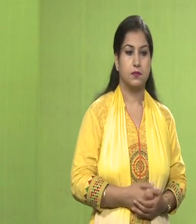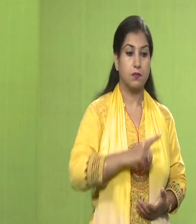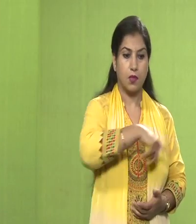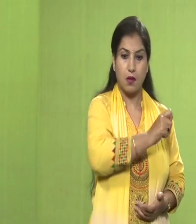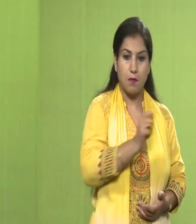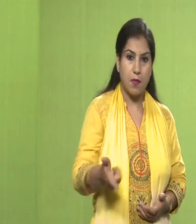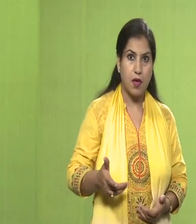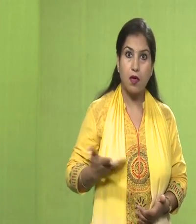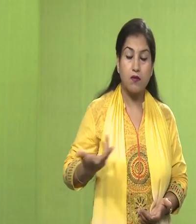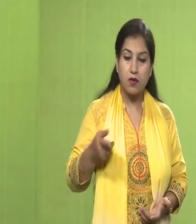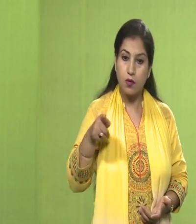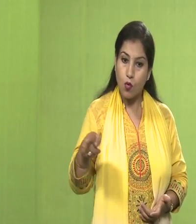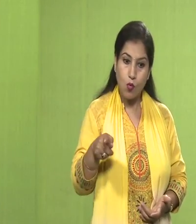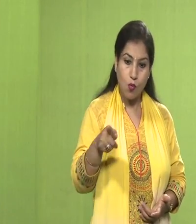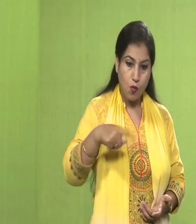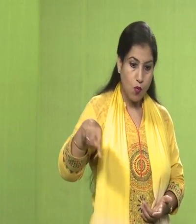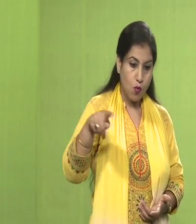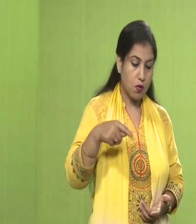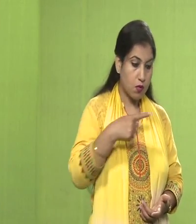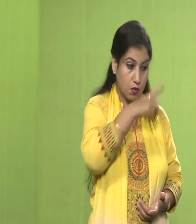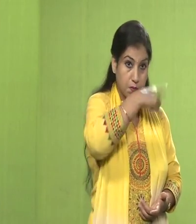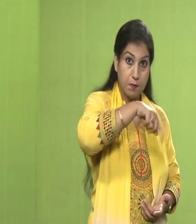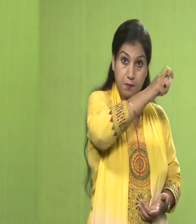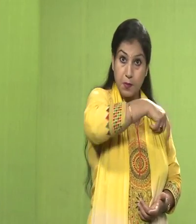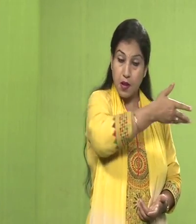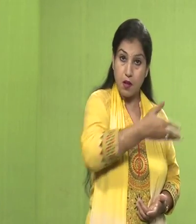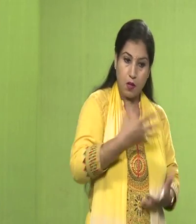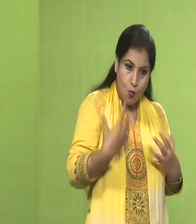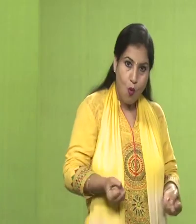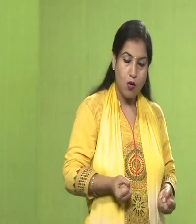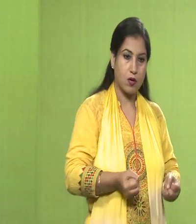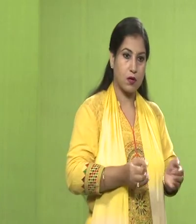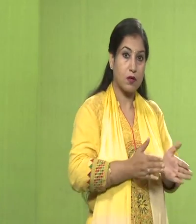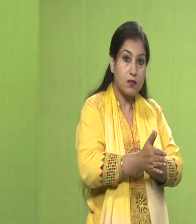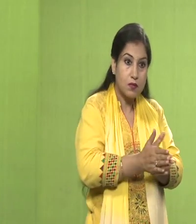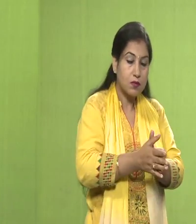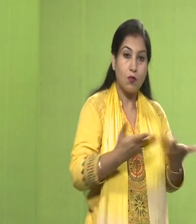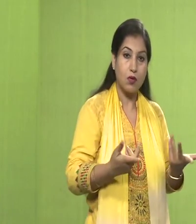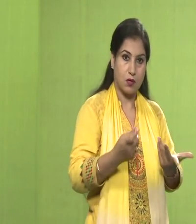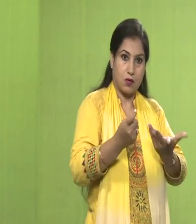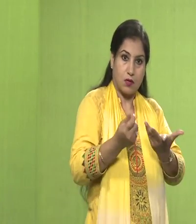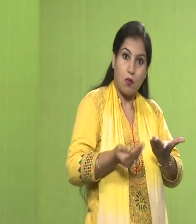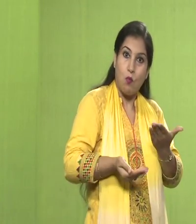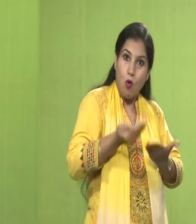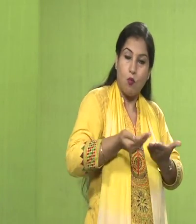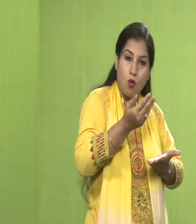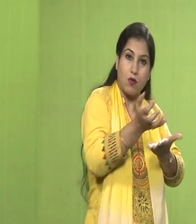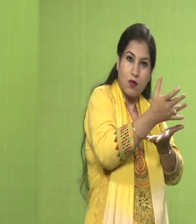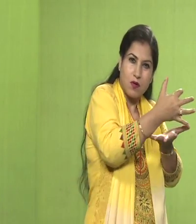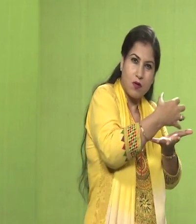Yes, the desire to earn more money was the main reason, as trade with